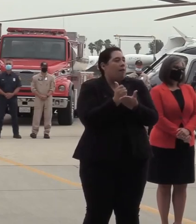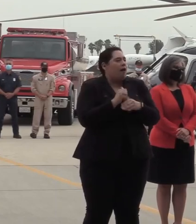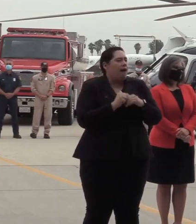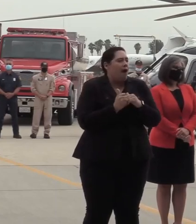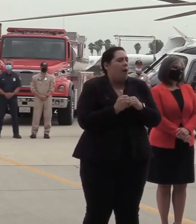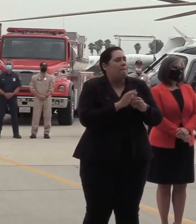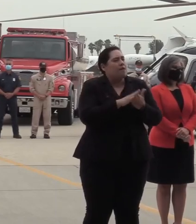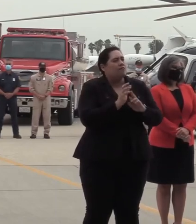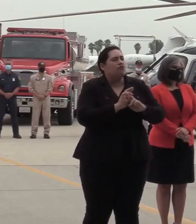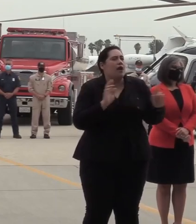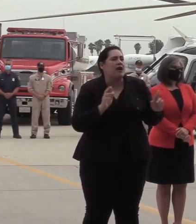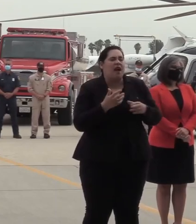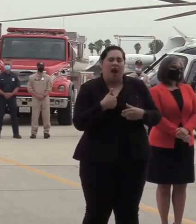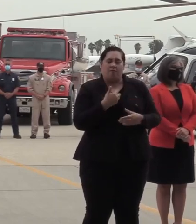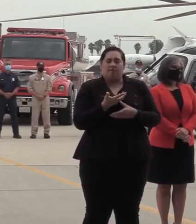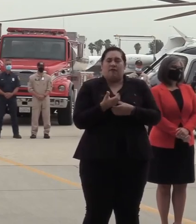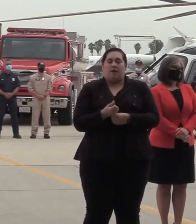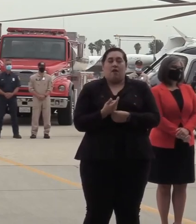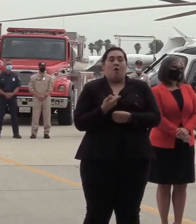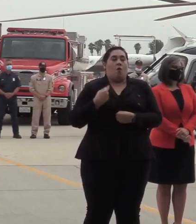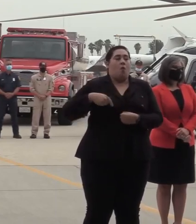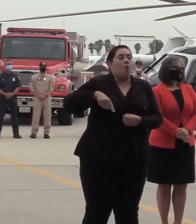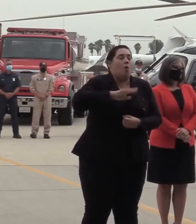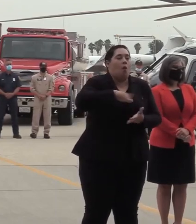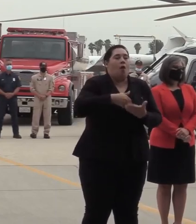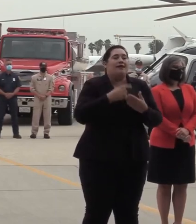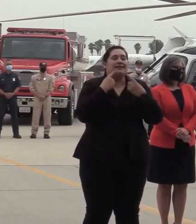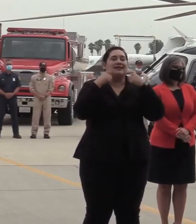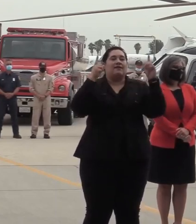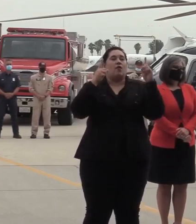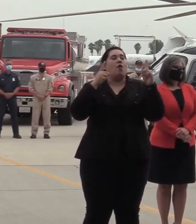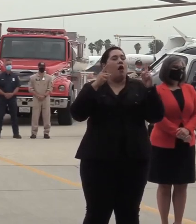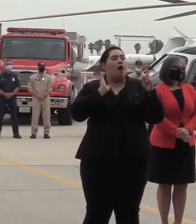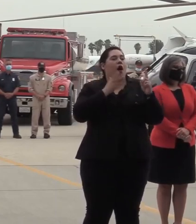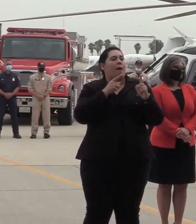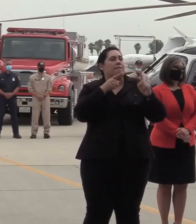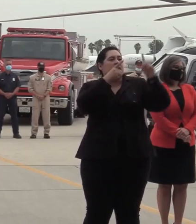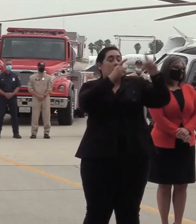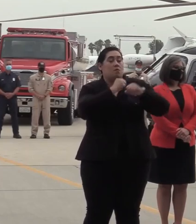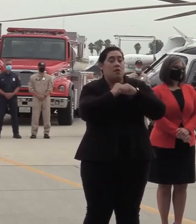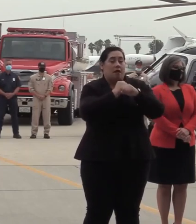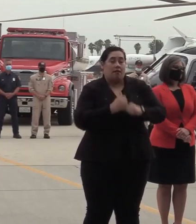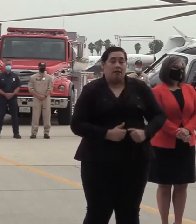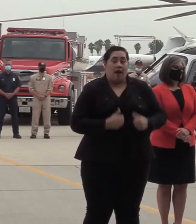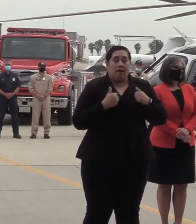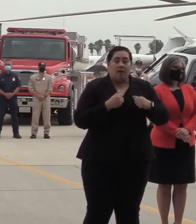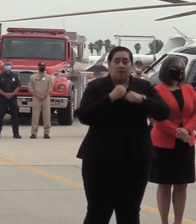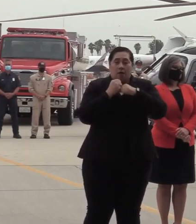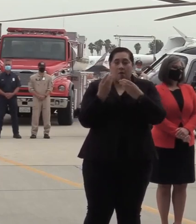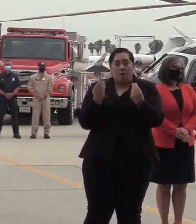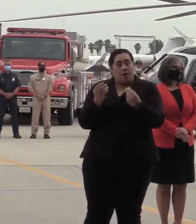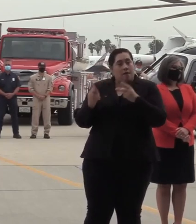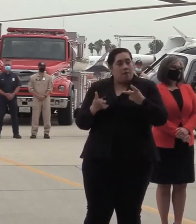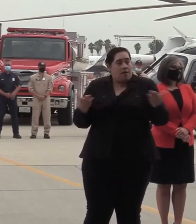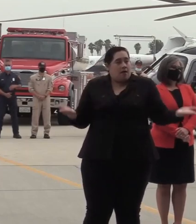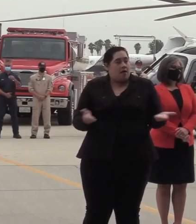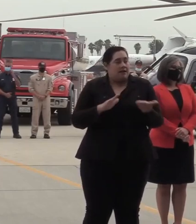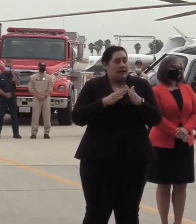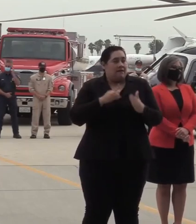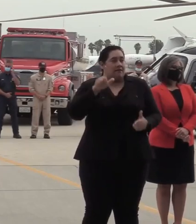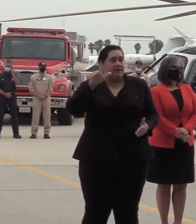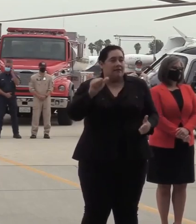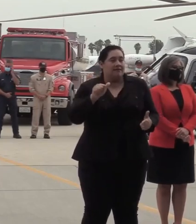efforts, I am confident we will be successful in the accomplishment of our mission to protect the lives and property of the people of Los